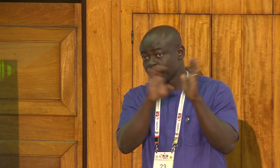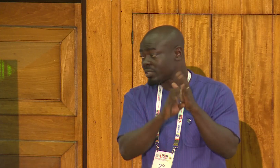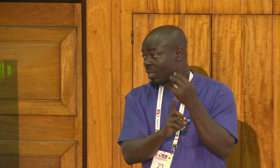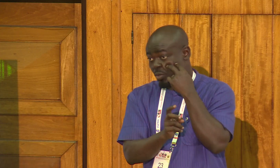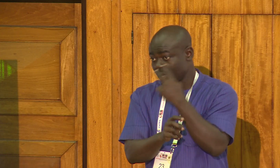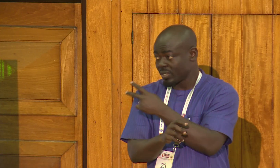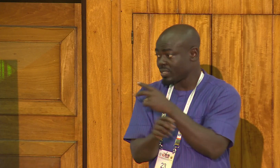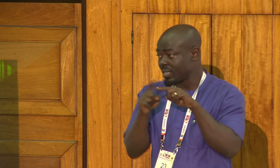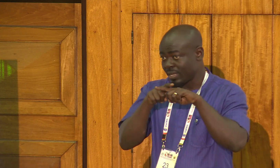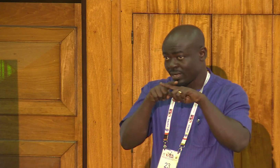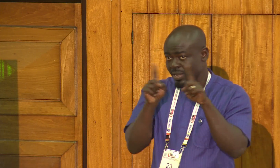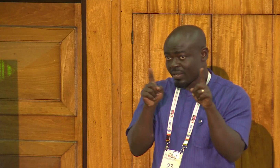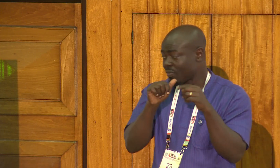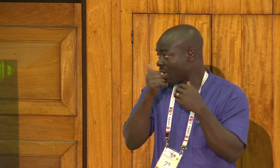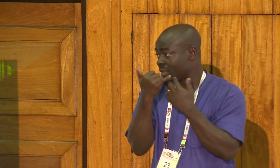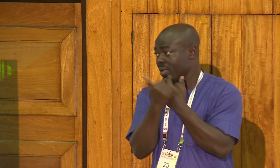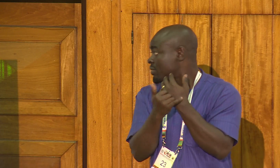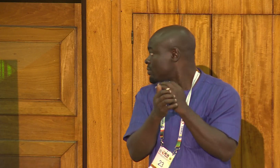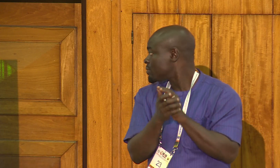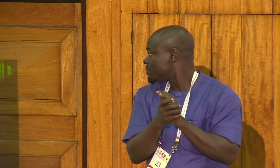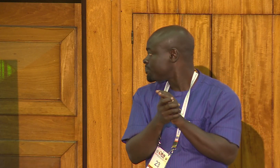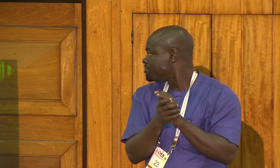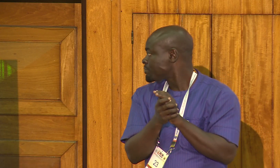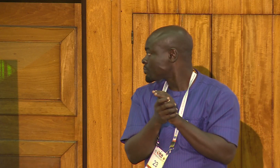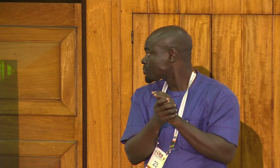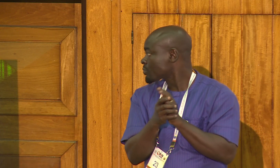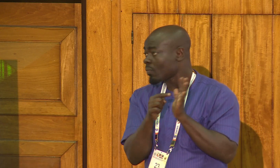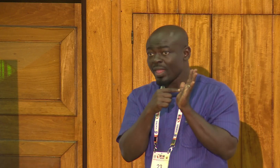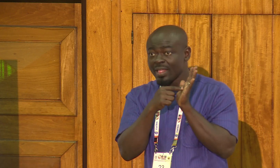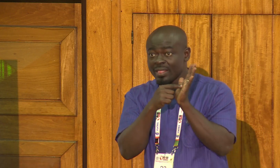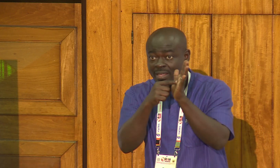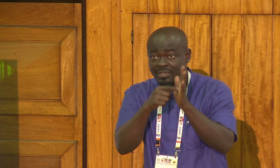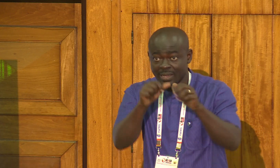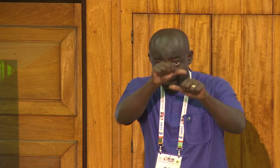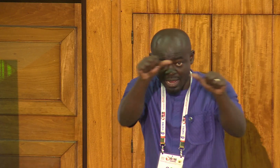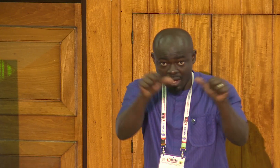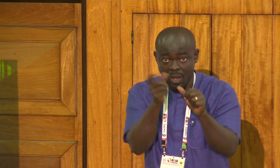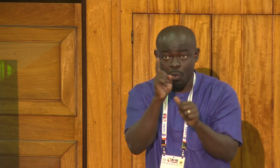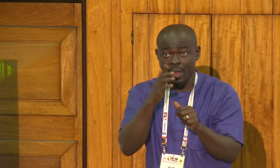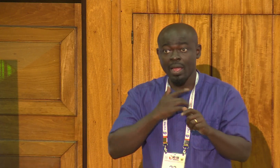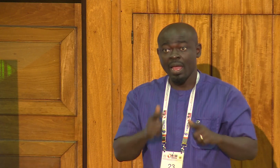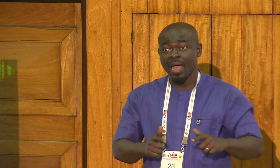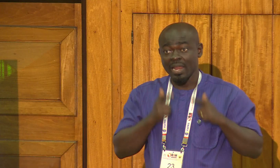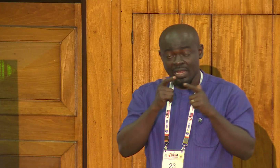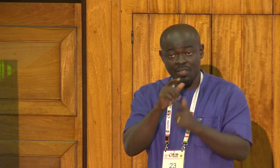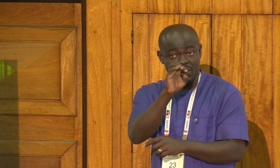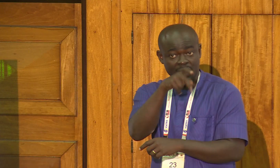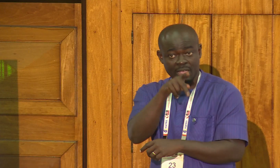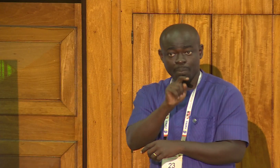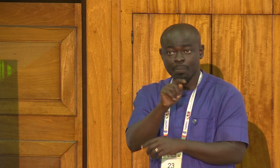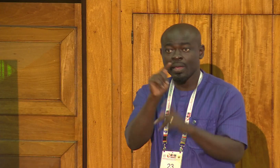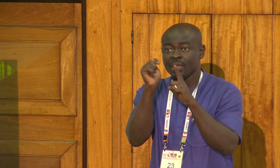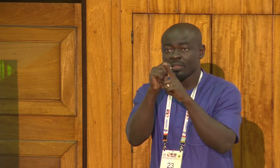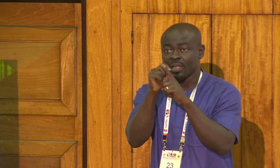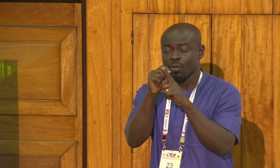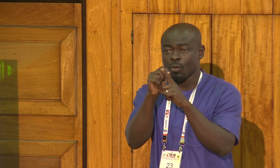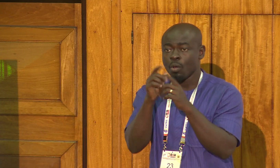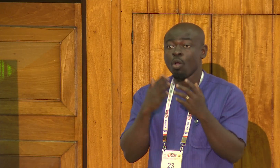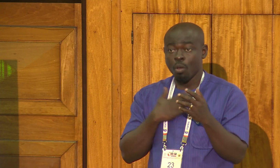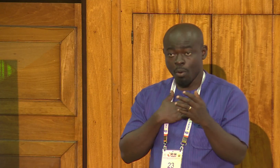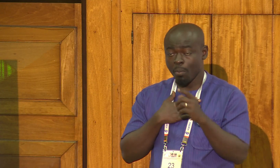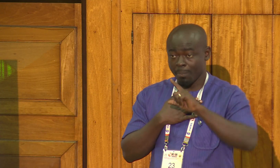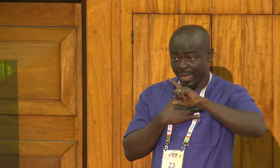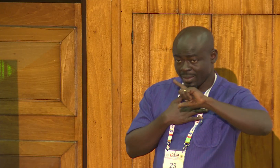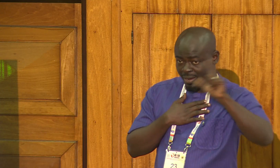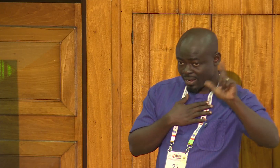see it in different parts of the country. This is actually showing the neighborhood that I live in Cape Town. On my left, it's